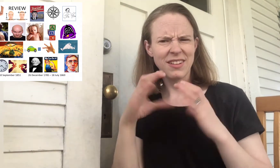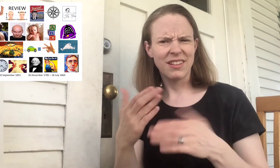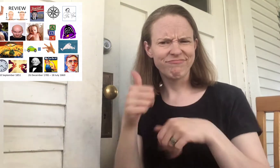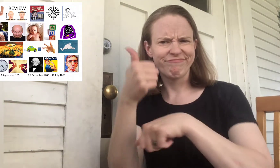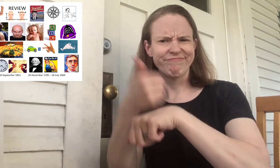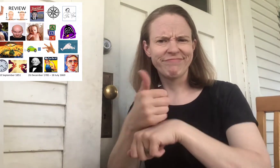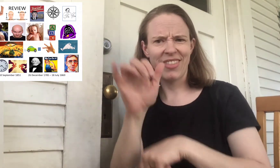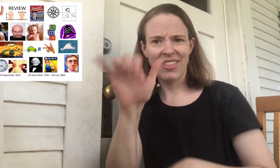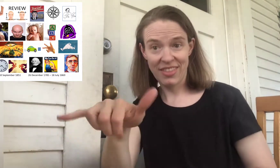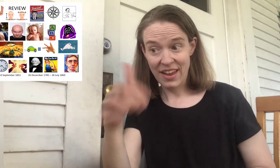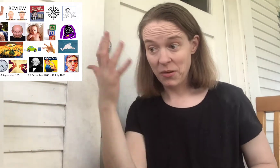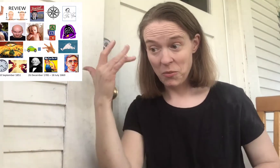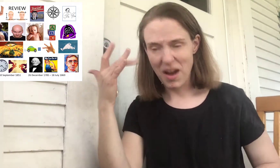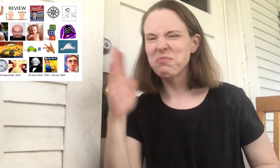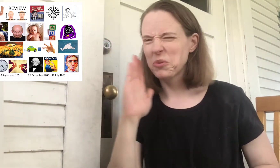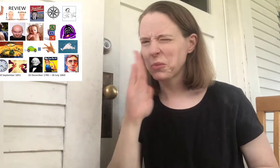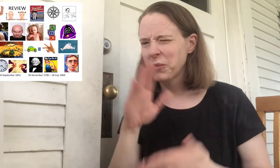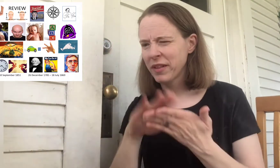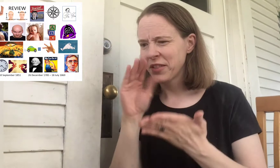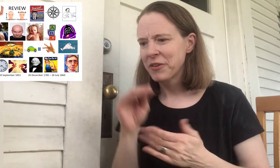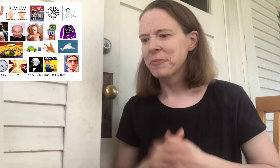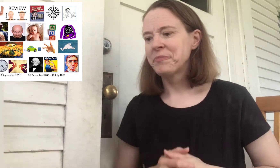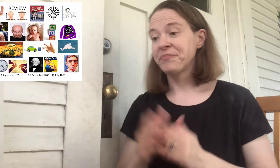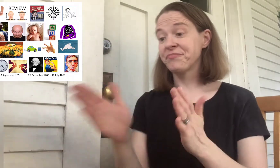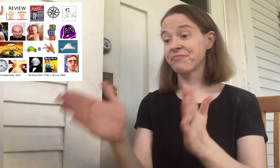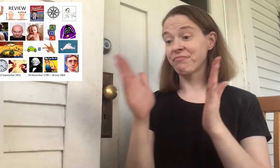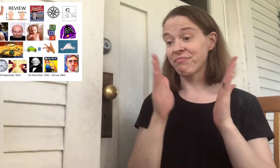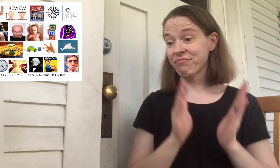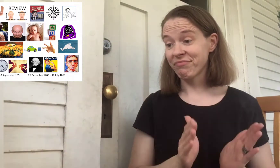Why is this class based on that? You're going to be learning that.